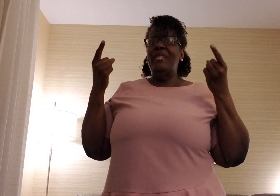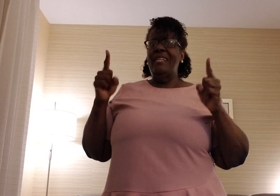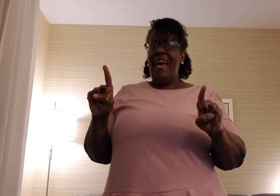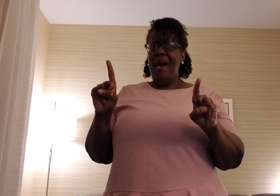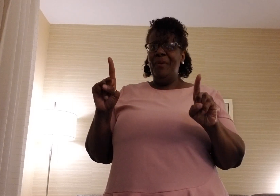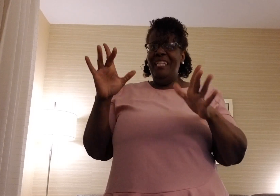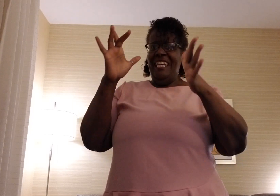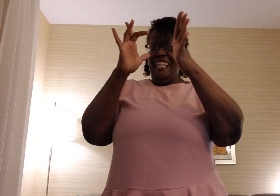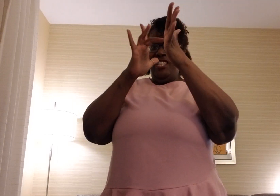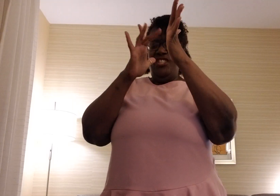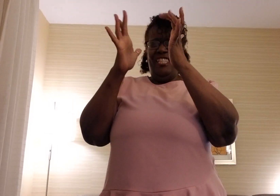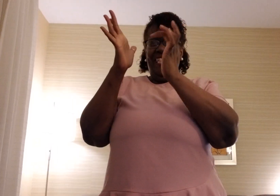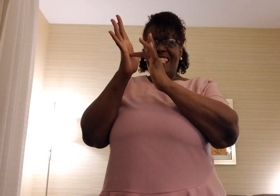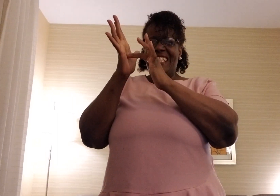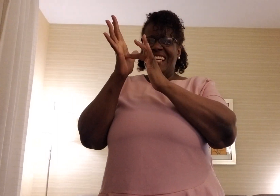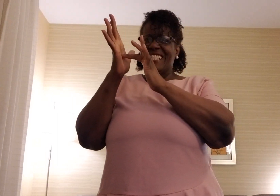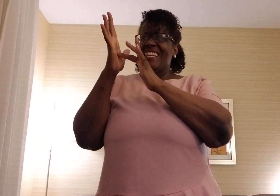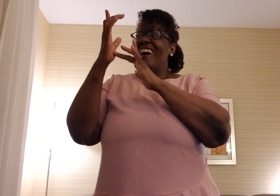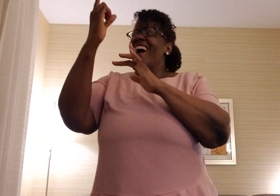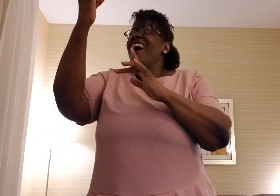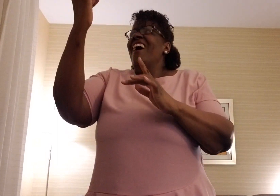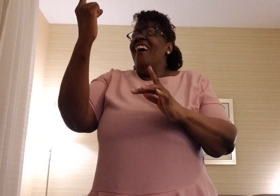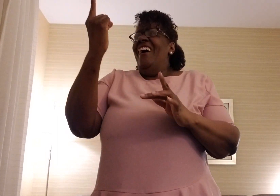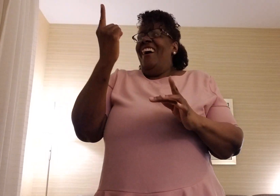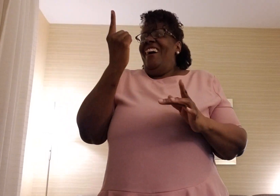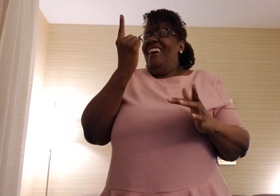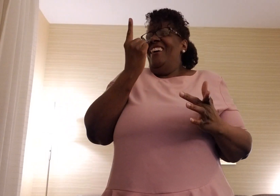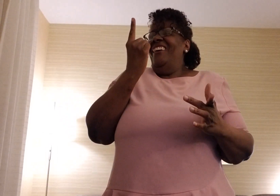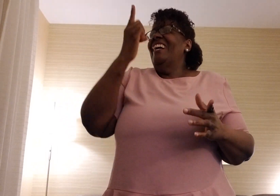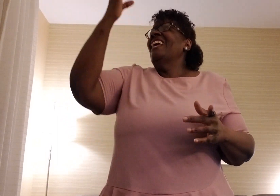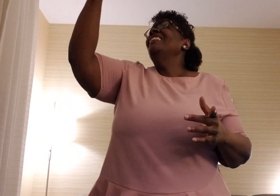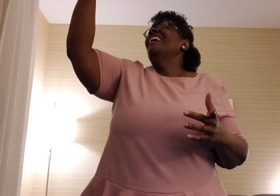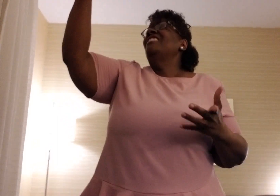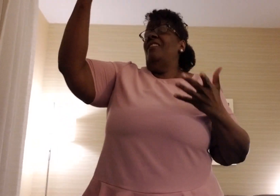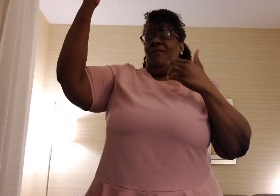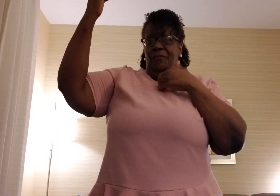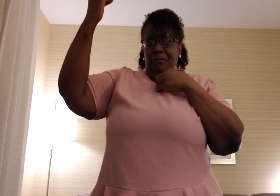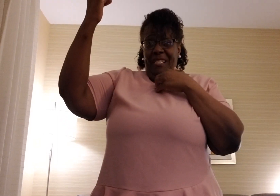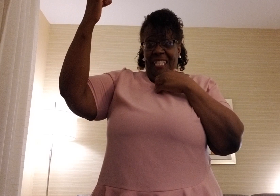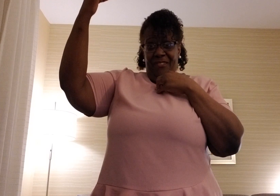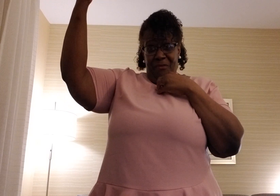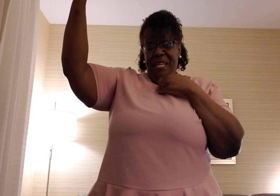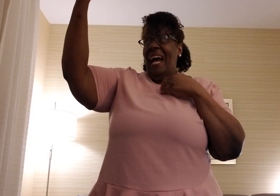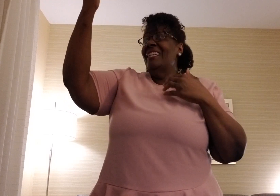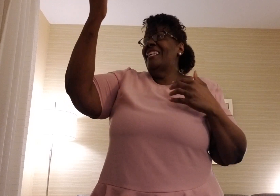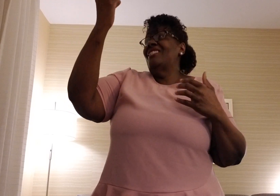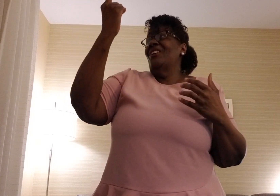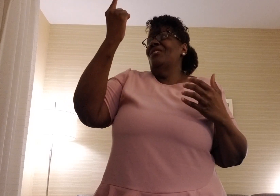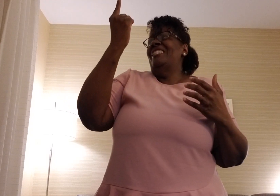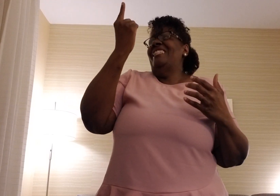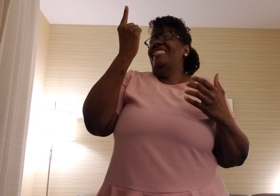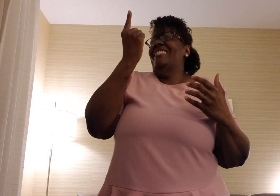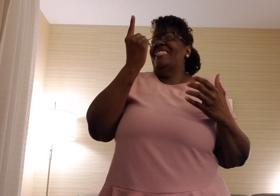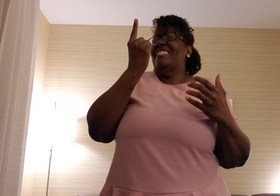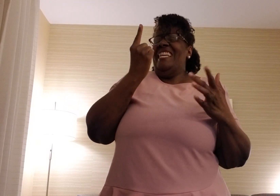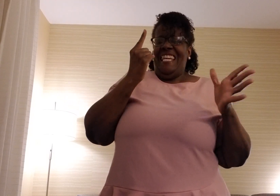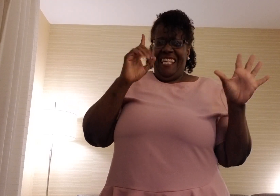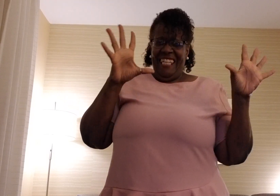it happened. Jesus. And again, for me, I like to go, Jesus.